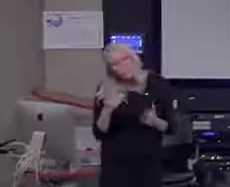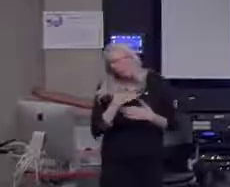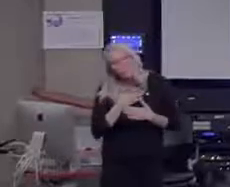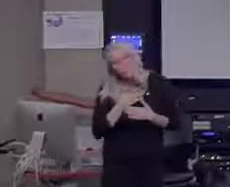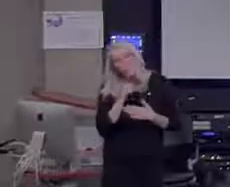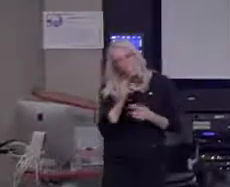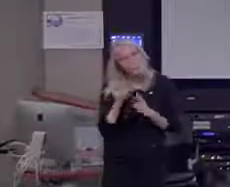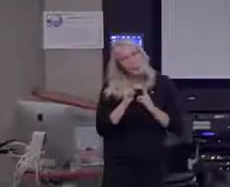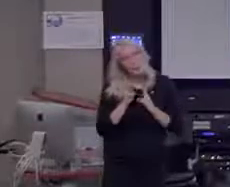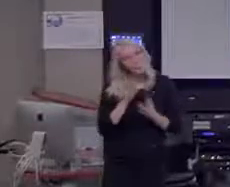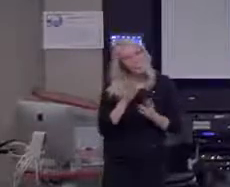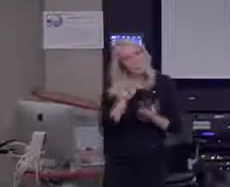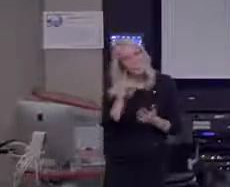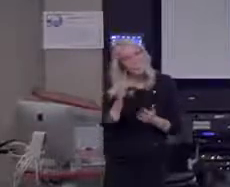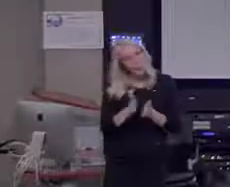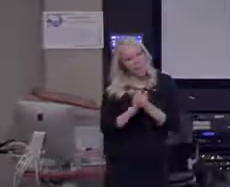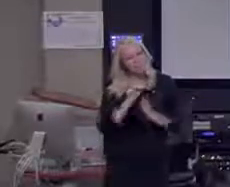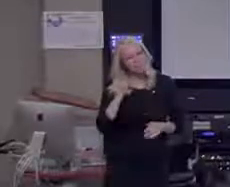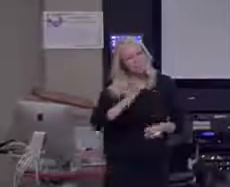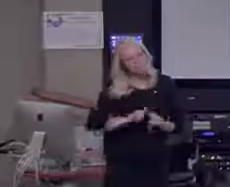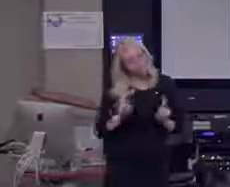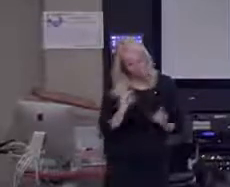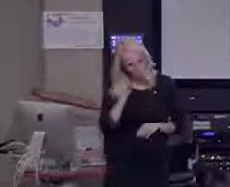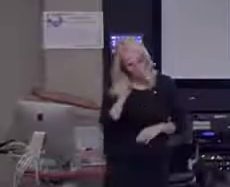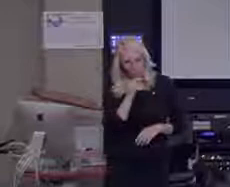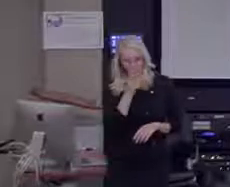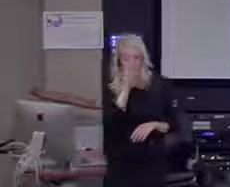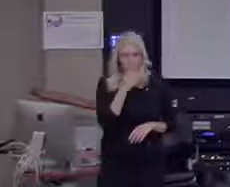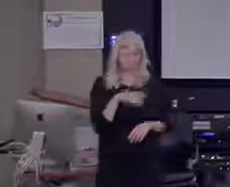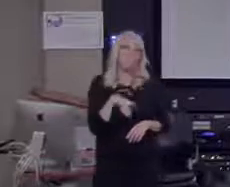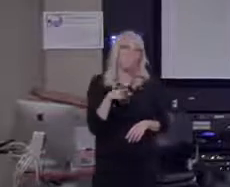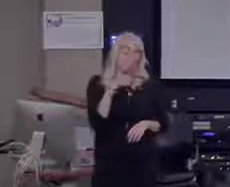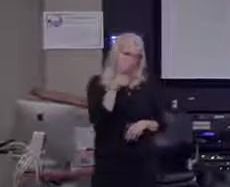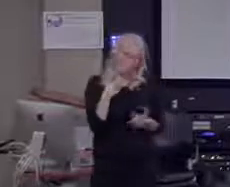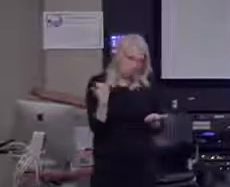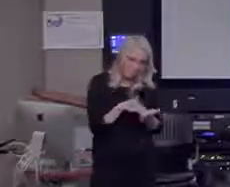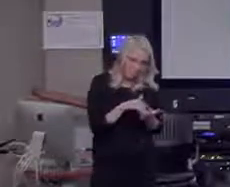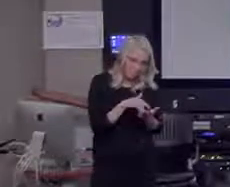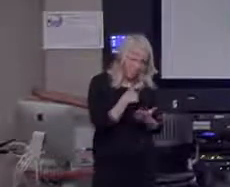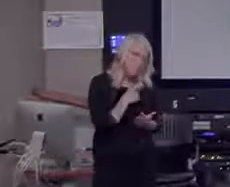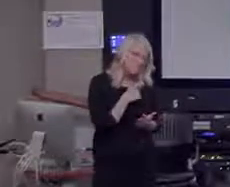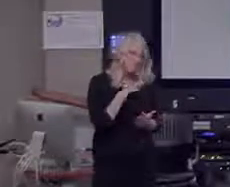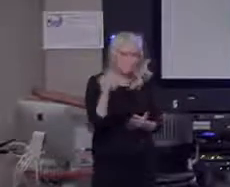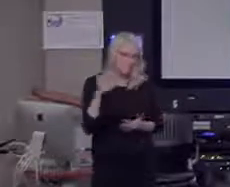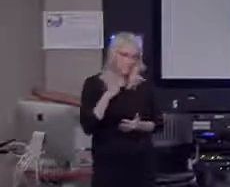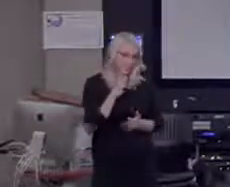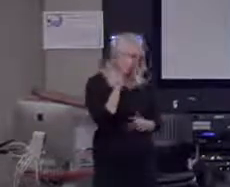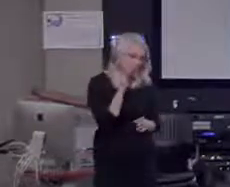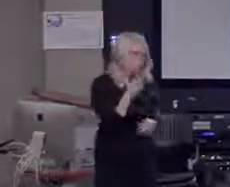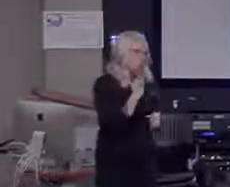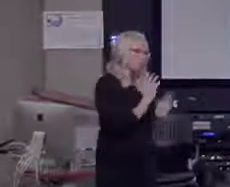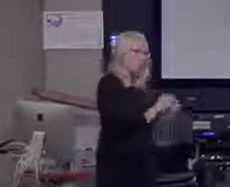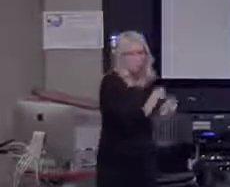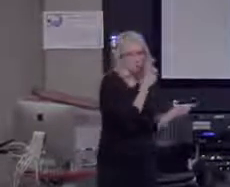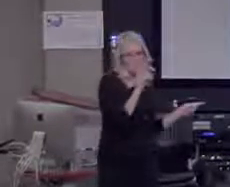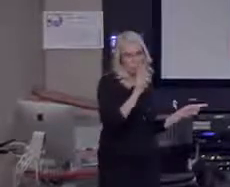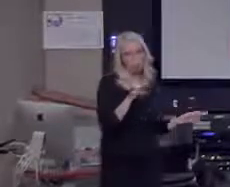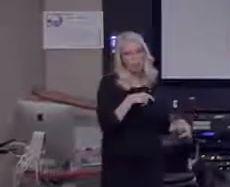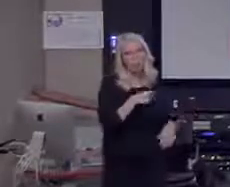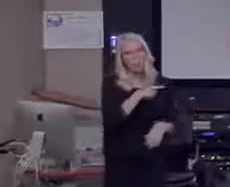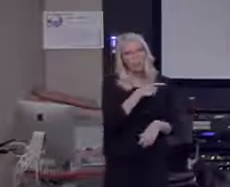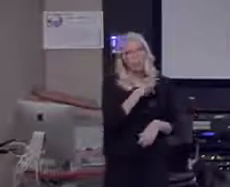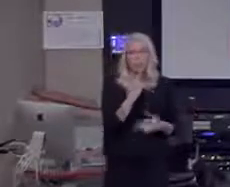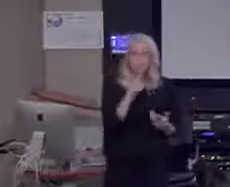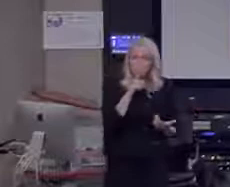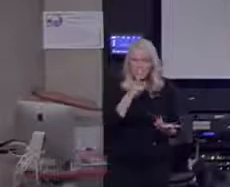really honored. And then they called back, and I talked to Roberta, meanwhile, and she said, well, you know, if we really mean